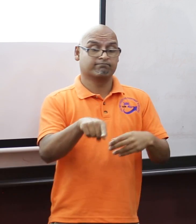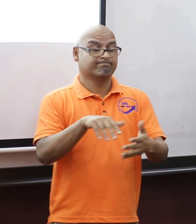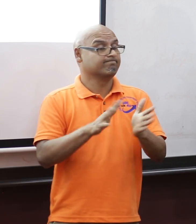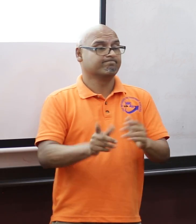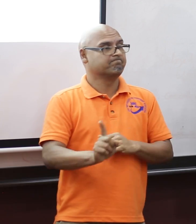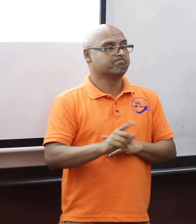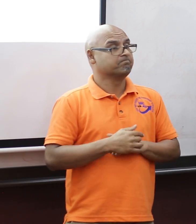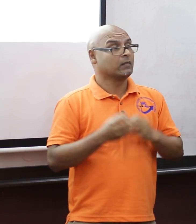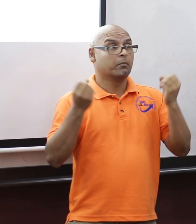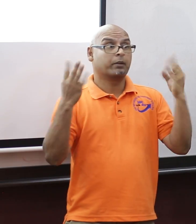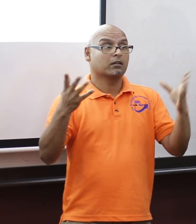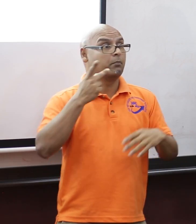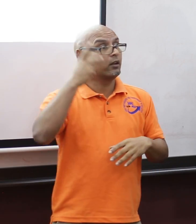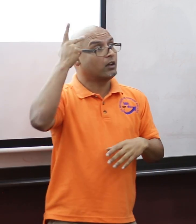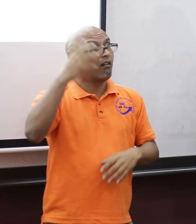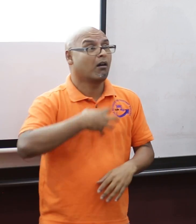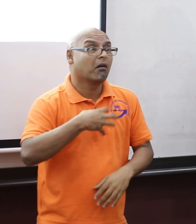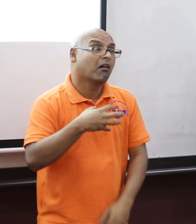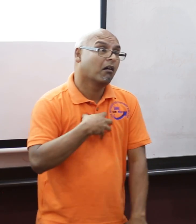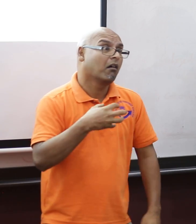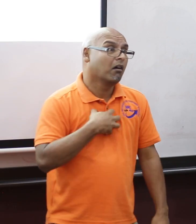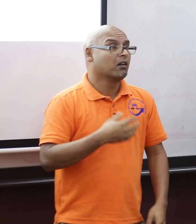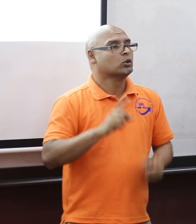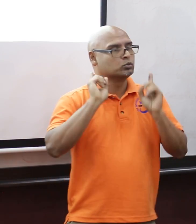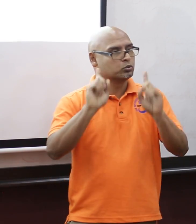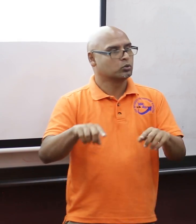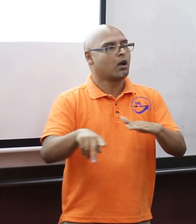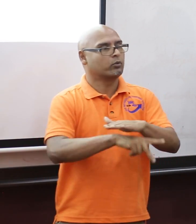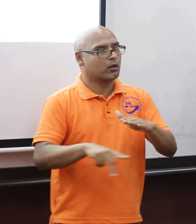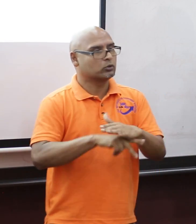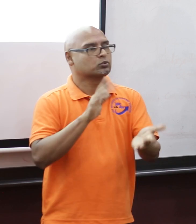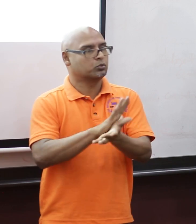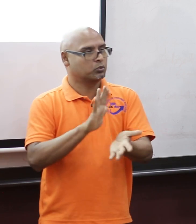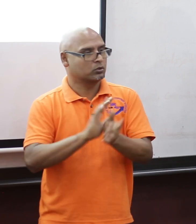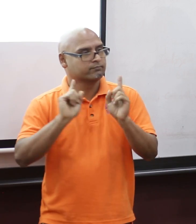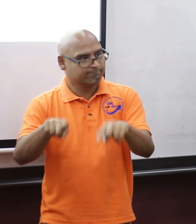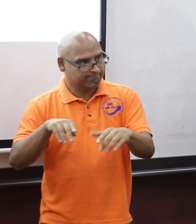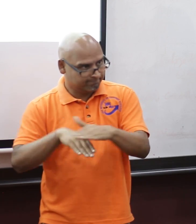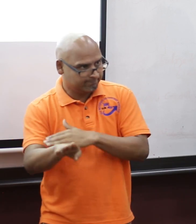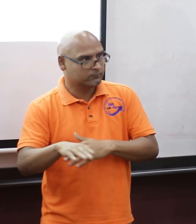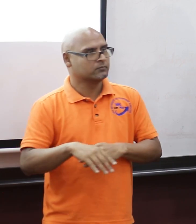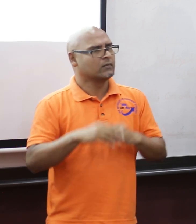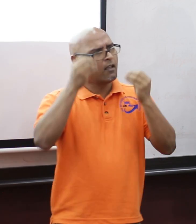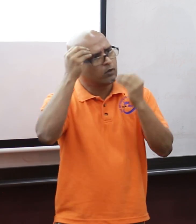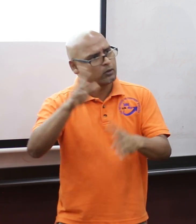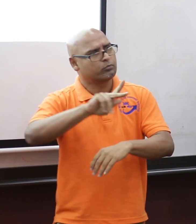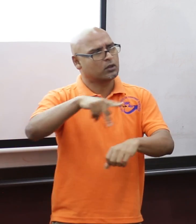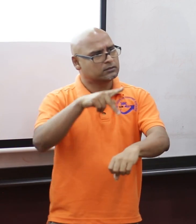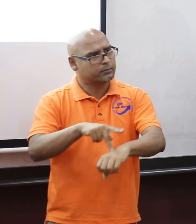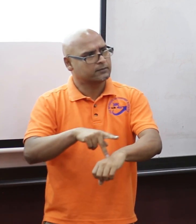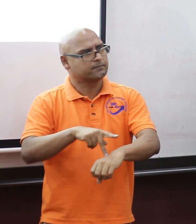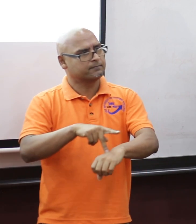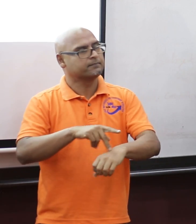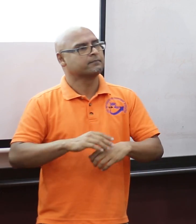complain of this. They go to the primary school, they let the principal know, okay, my child has autism. They said, oh, we're